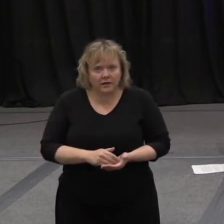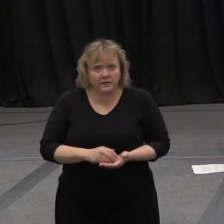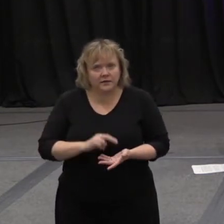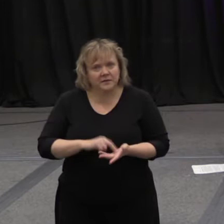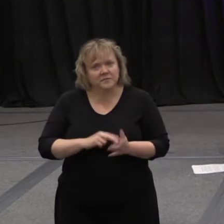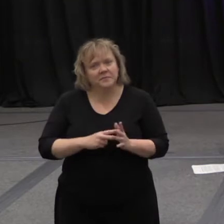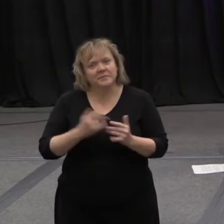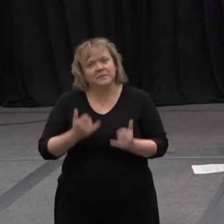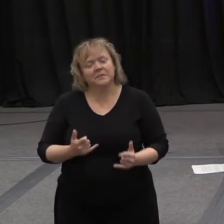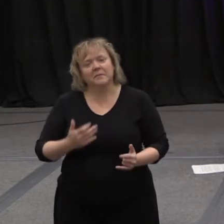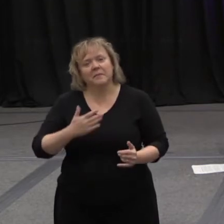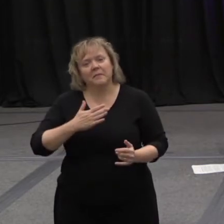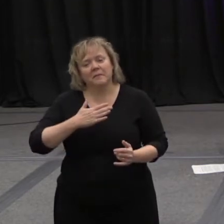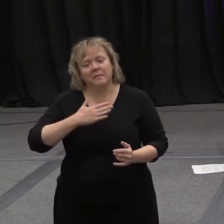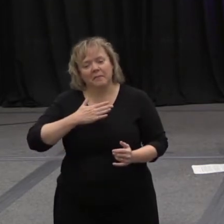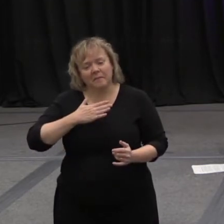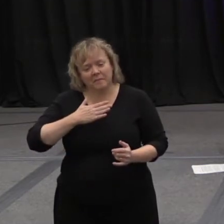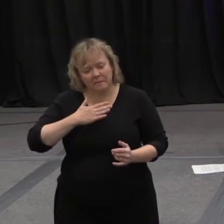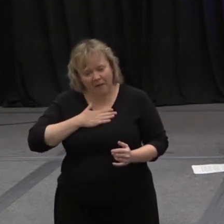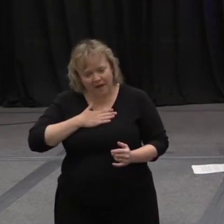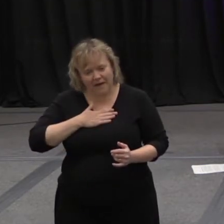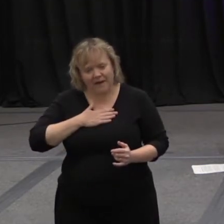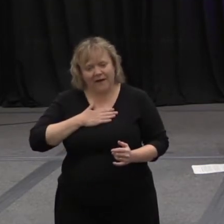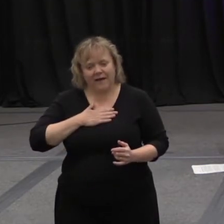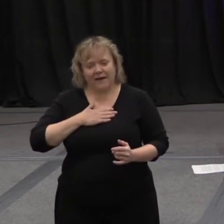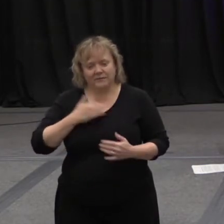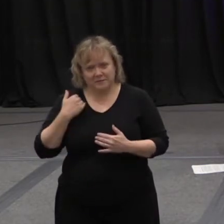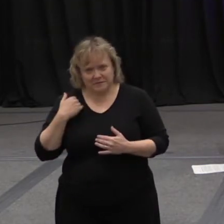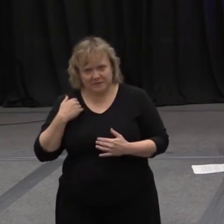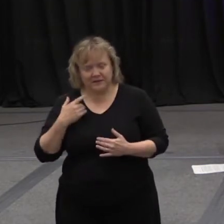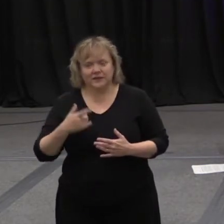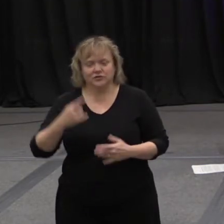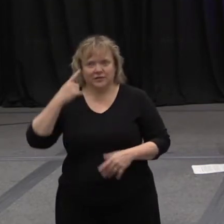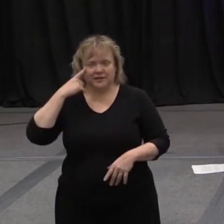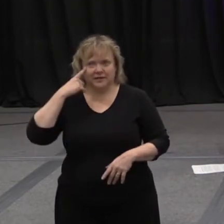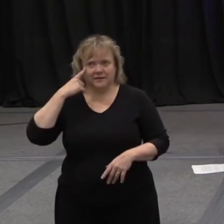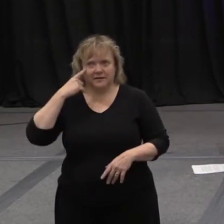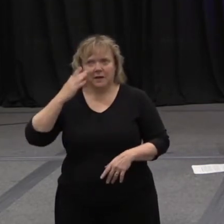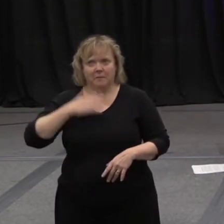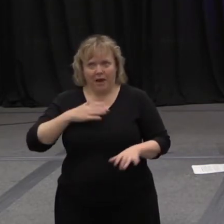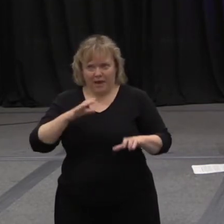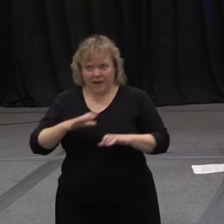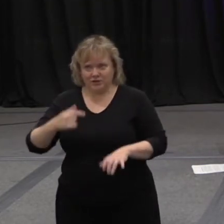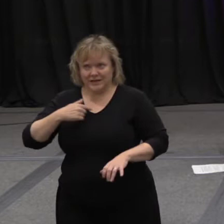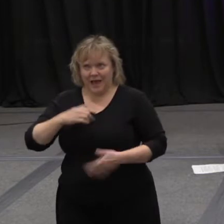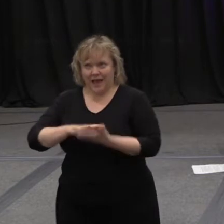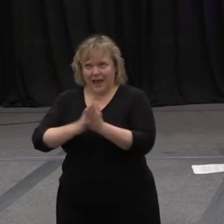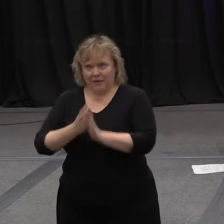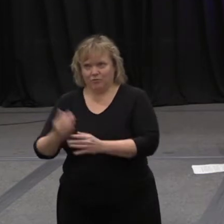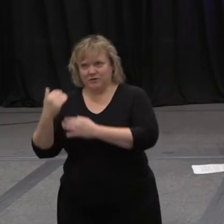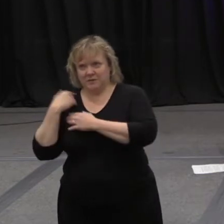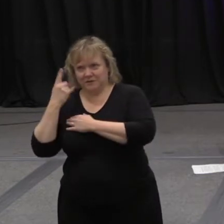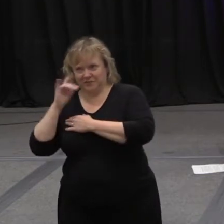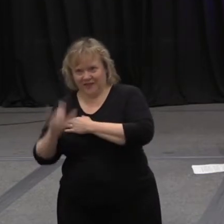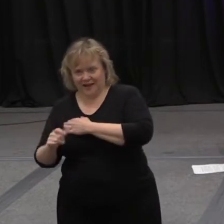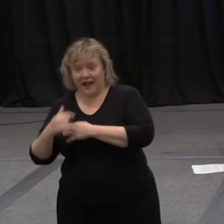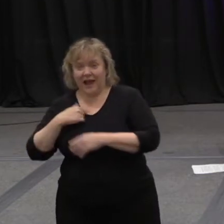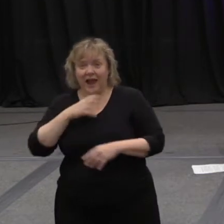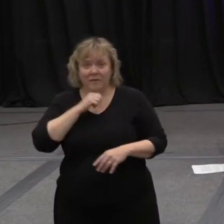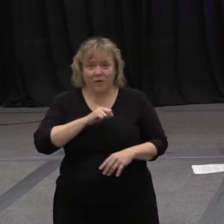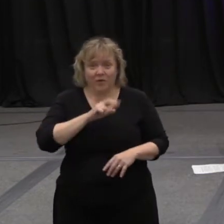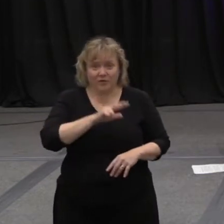for my actions was my first step toward maturity and autonomy. And I was 35, so please don't wait that long.